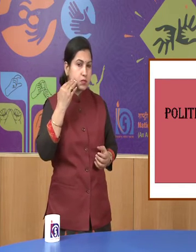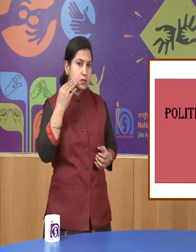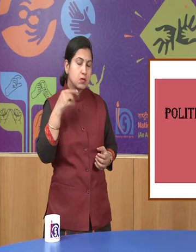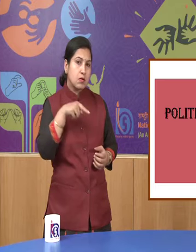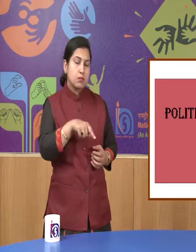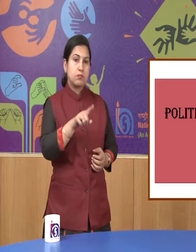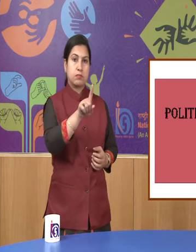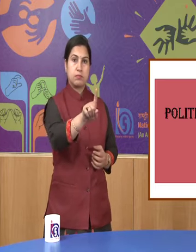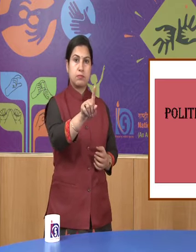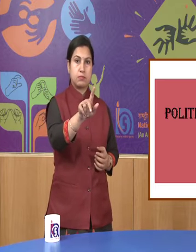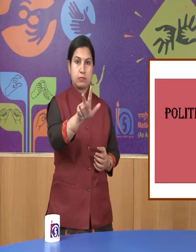1857 revolt.